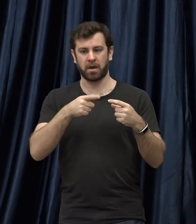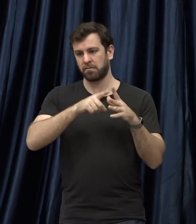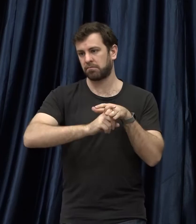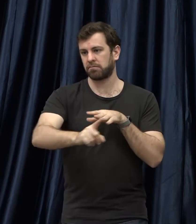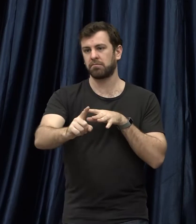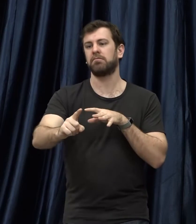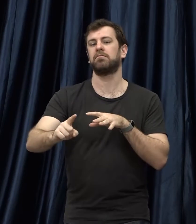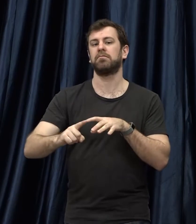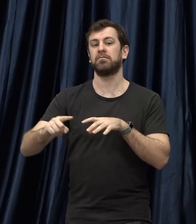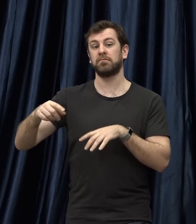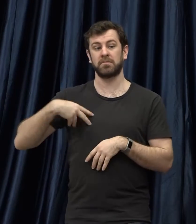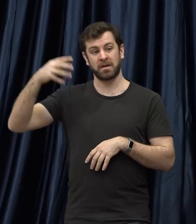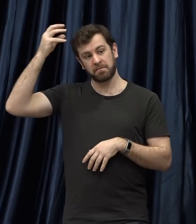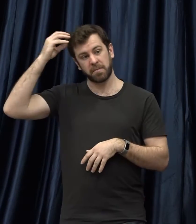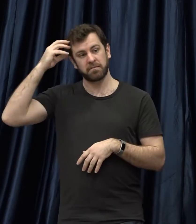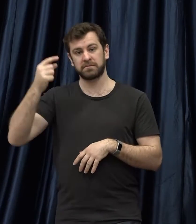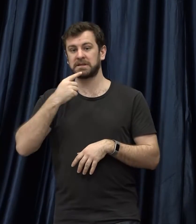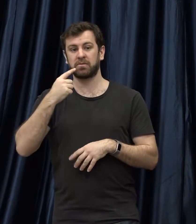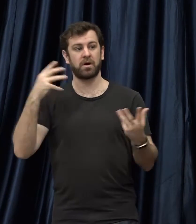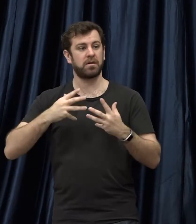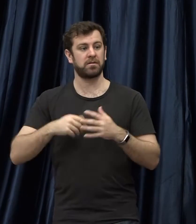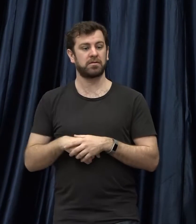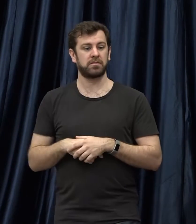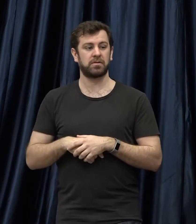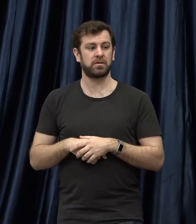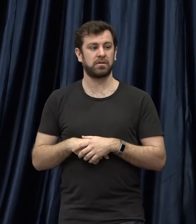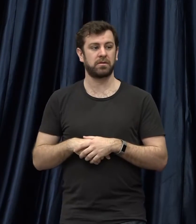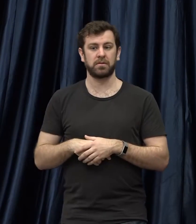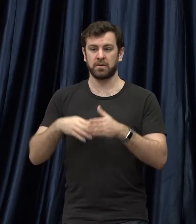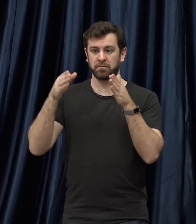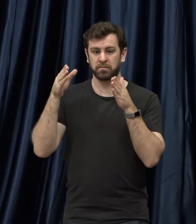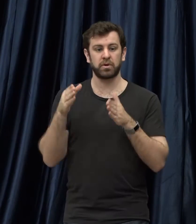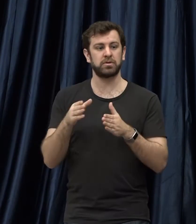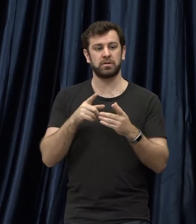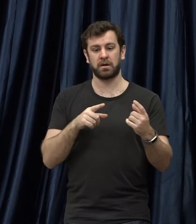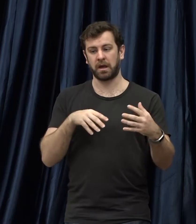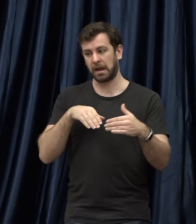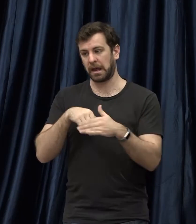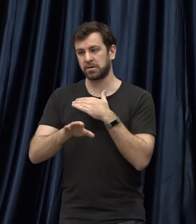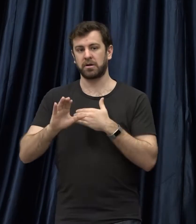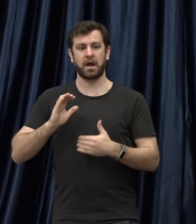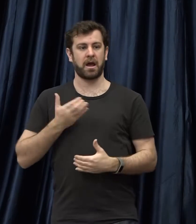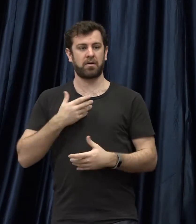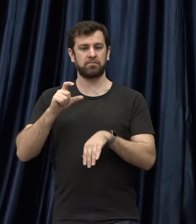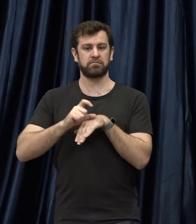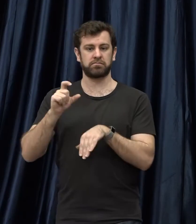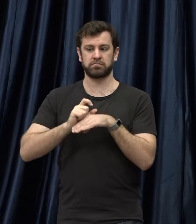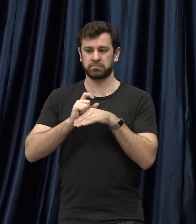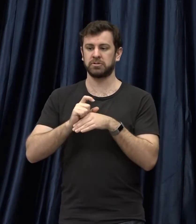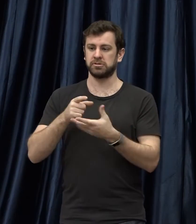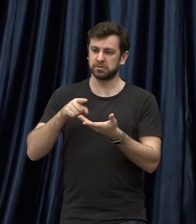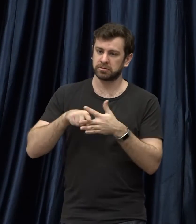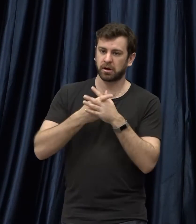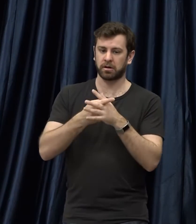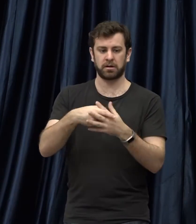the Imam said, a person came into our masjid, started taking lives,